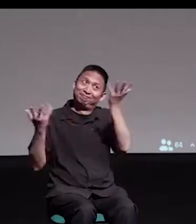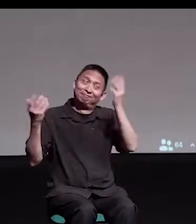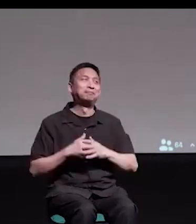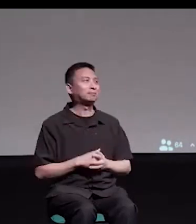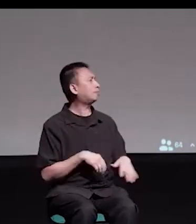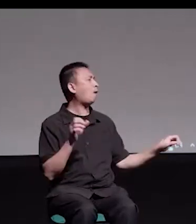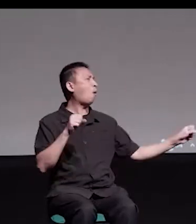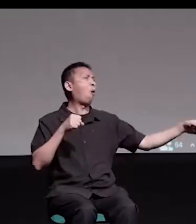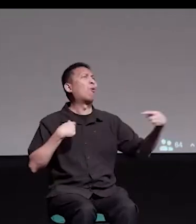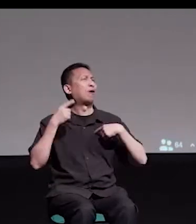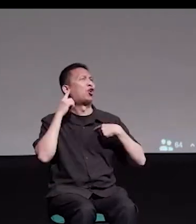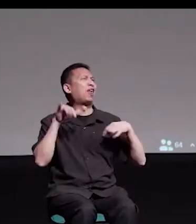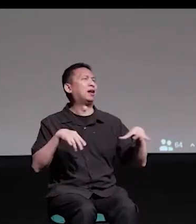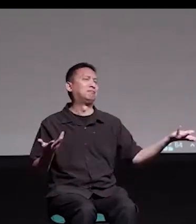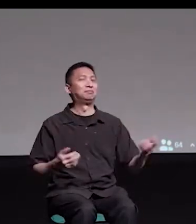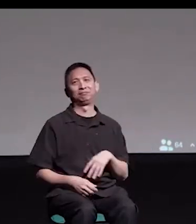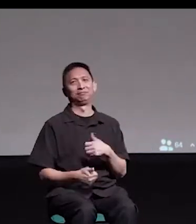Yeah.